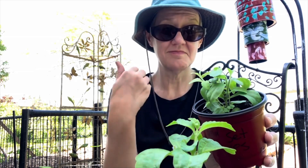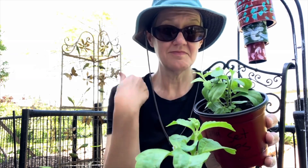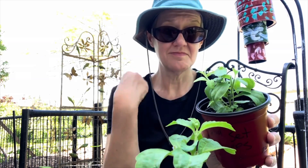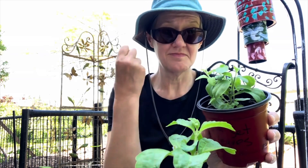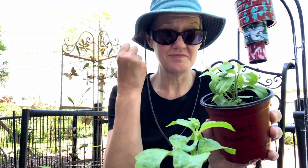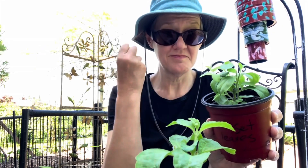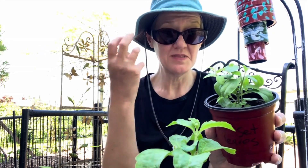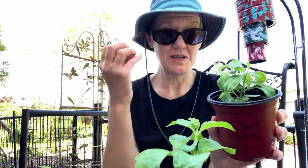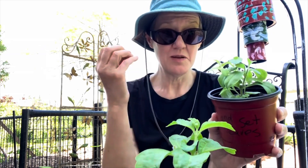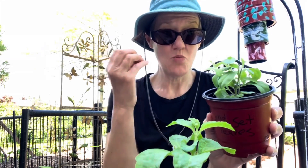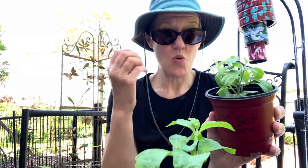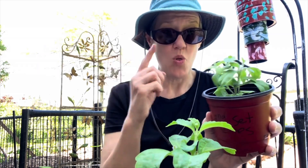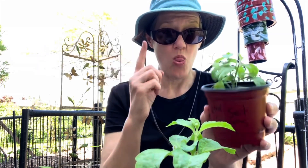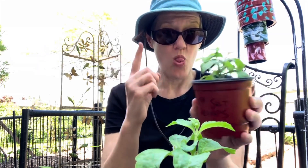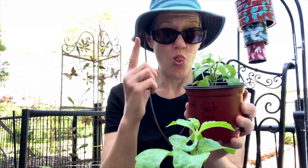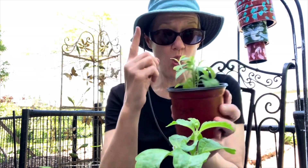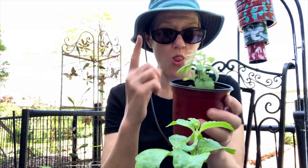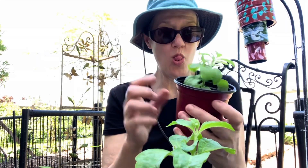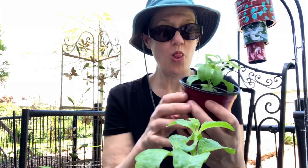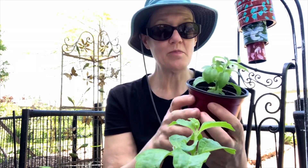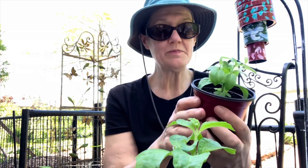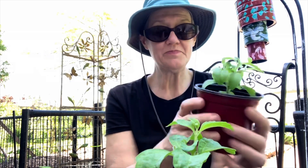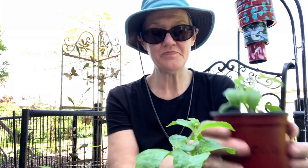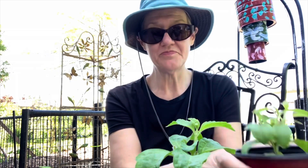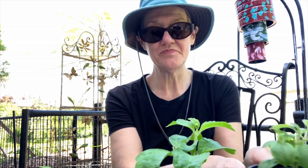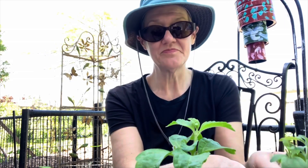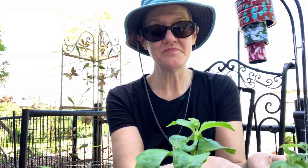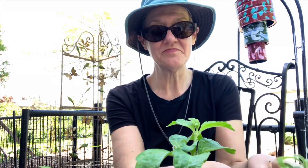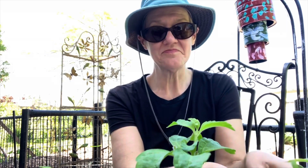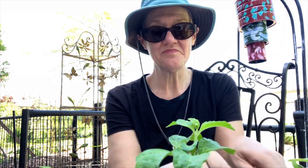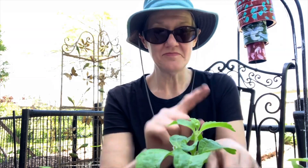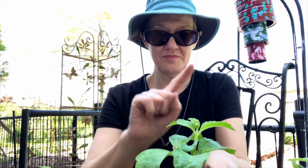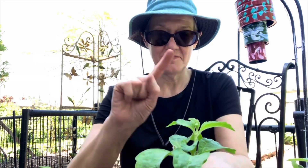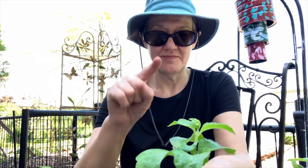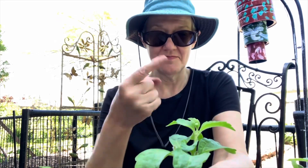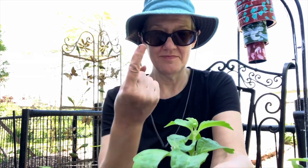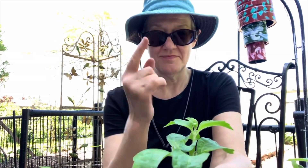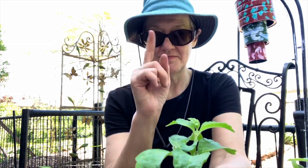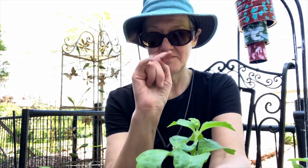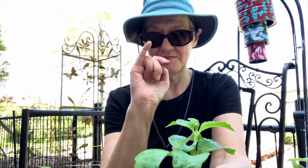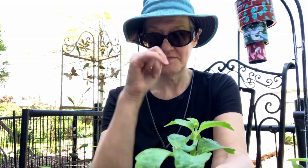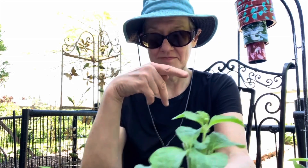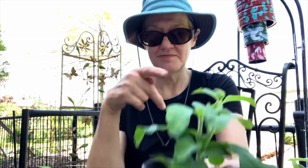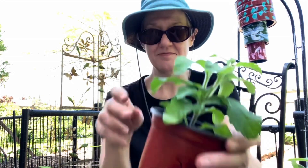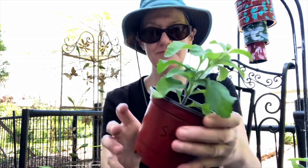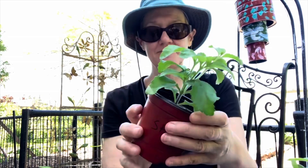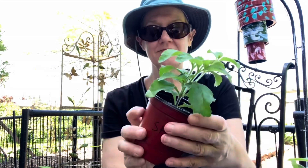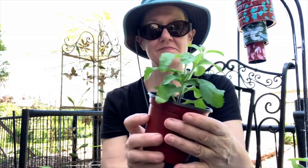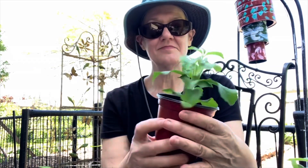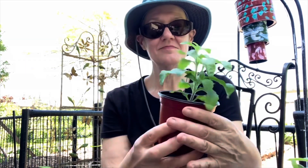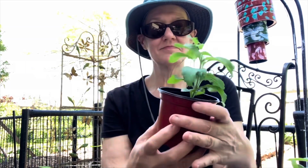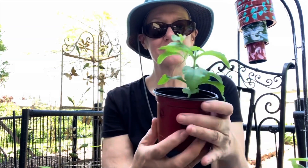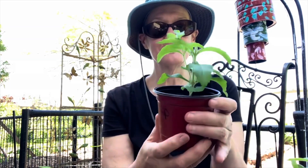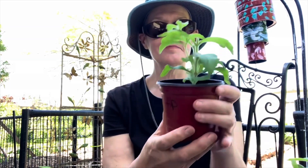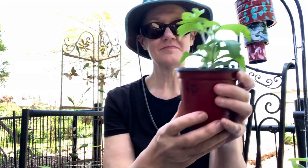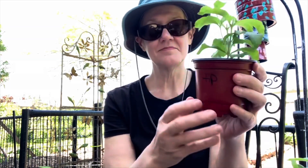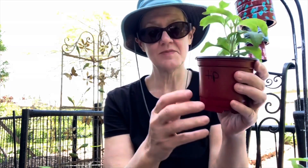And we have lots of side shoots come up on that one. And the last one, I only did the tip.